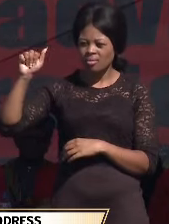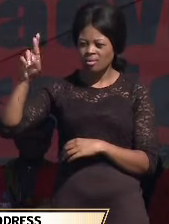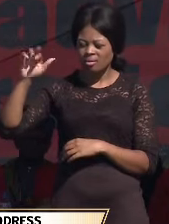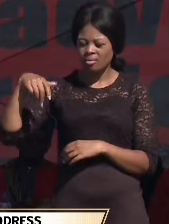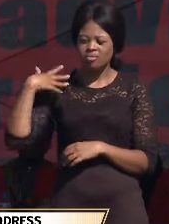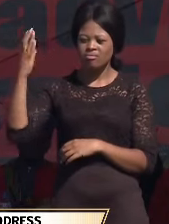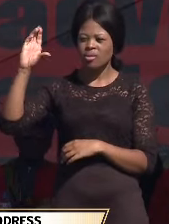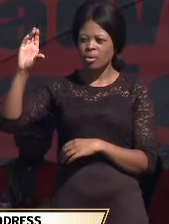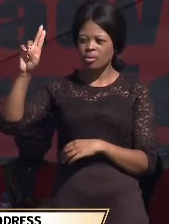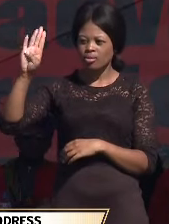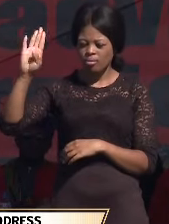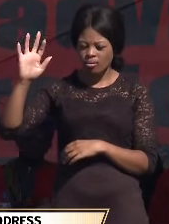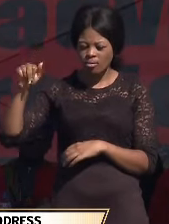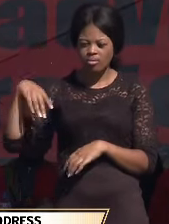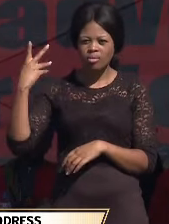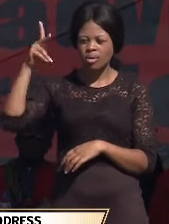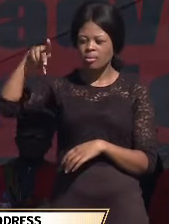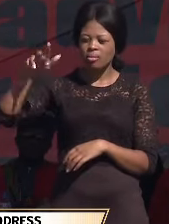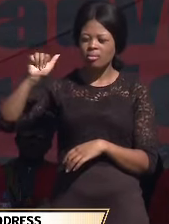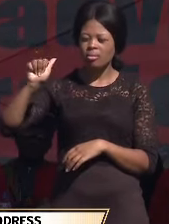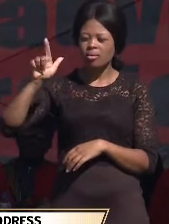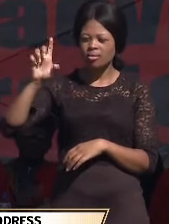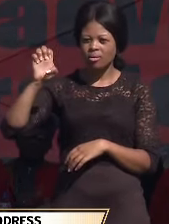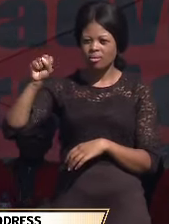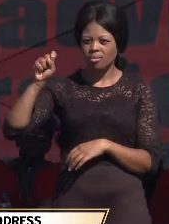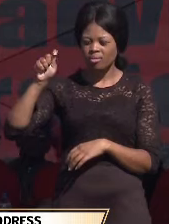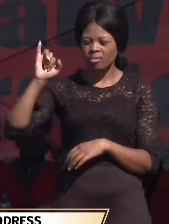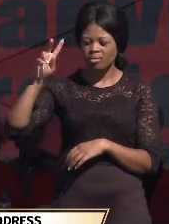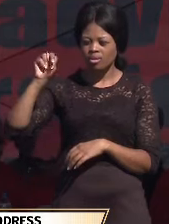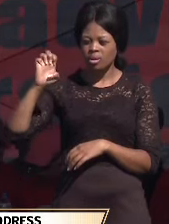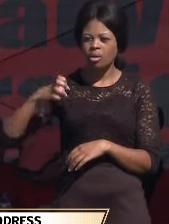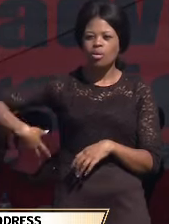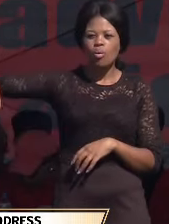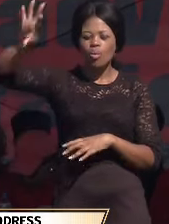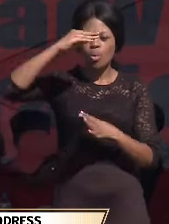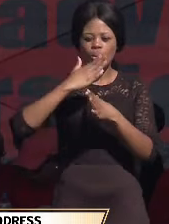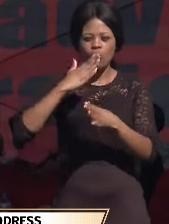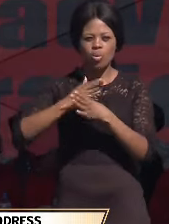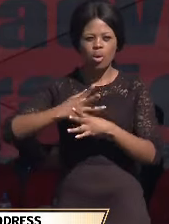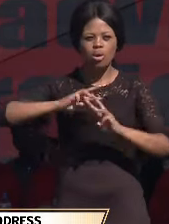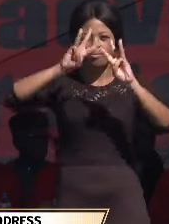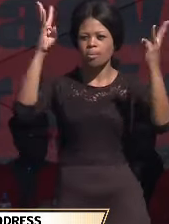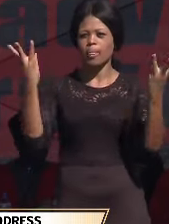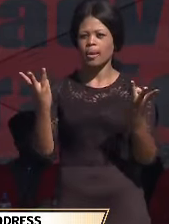Cuba, of Palestine, and all the workers in the rest of the world.